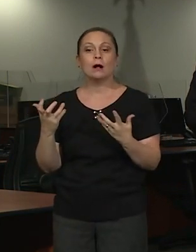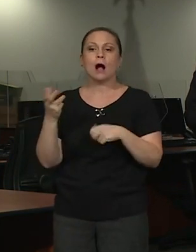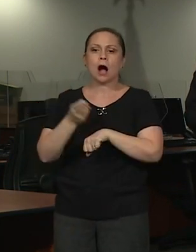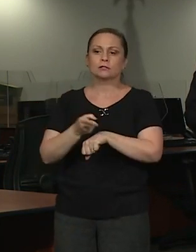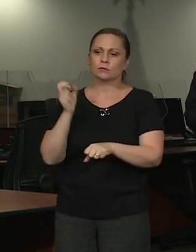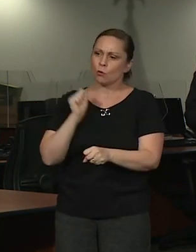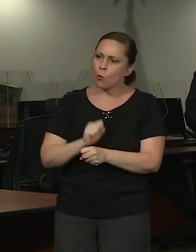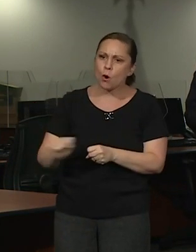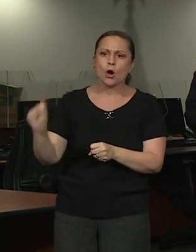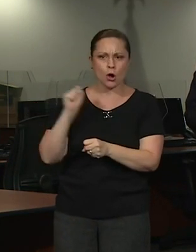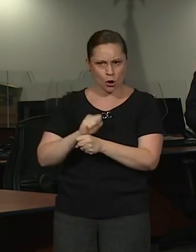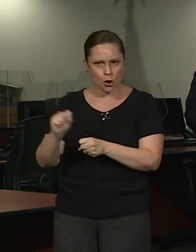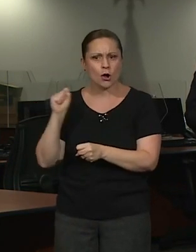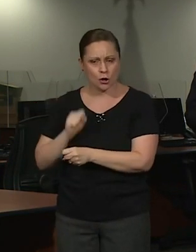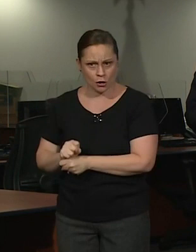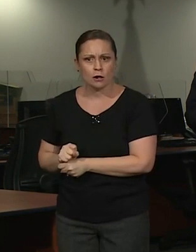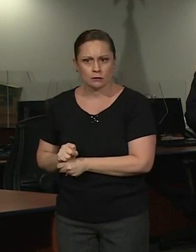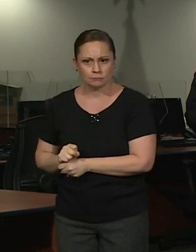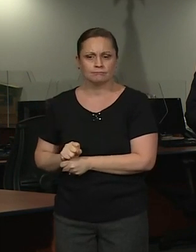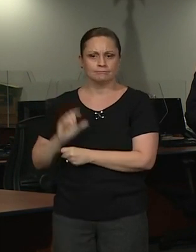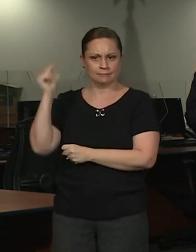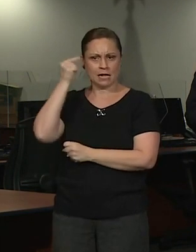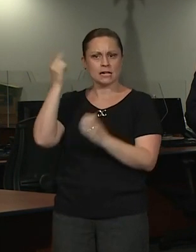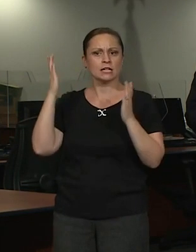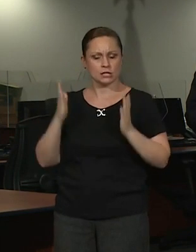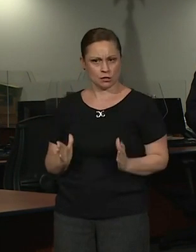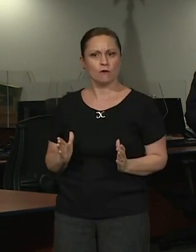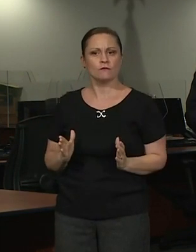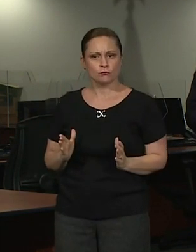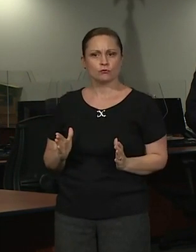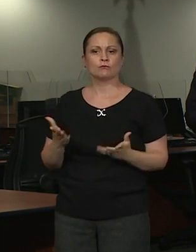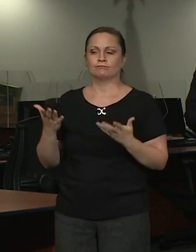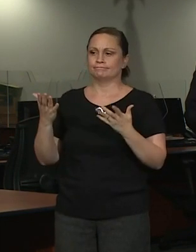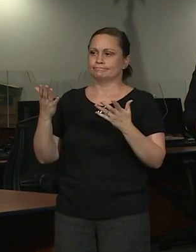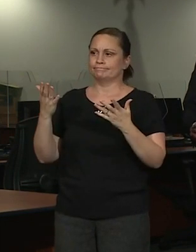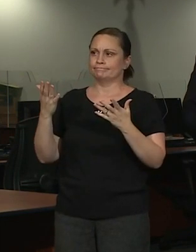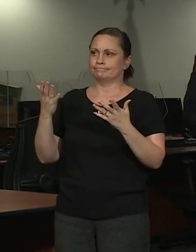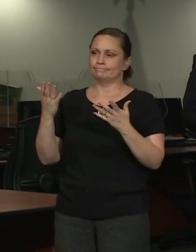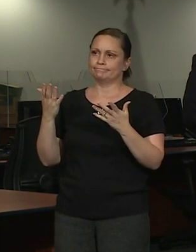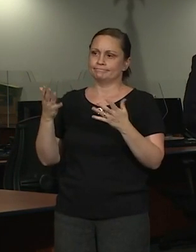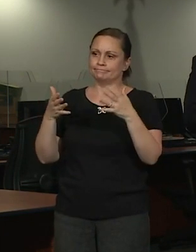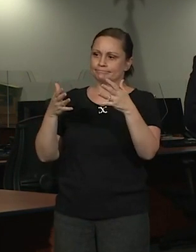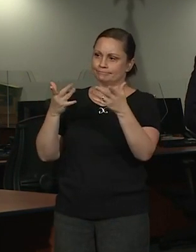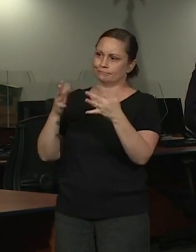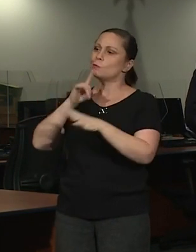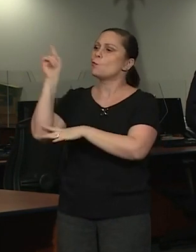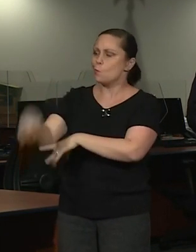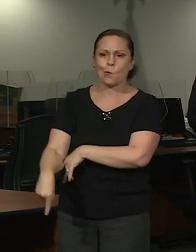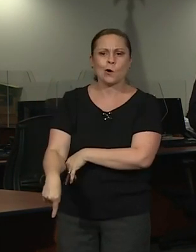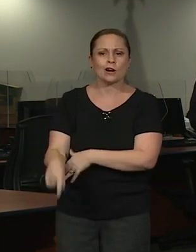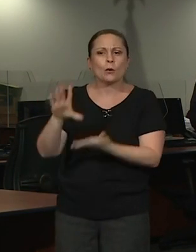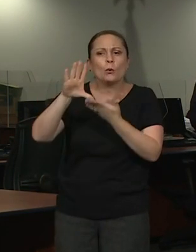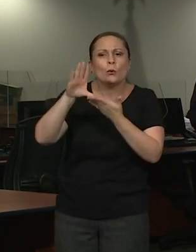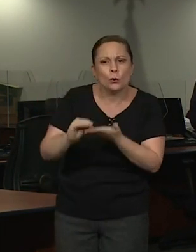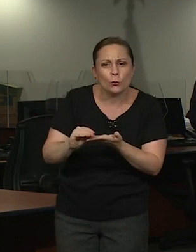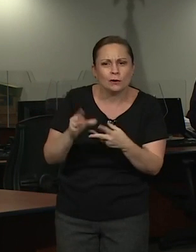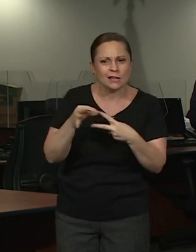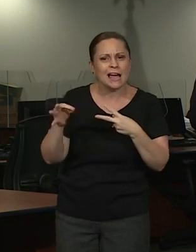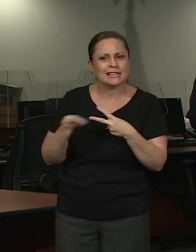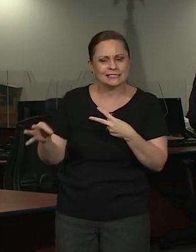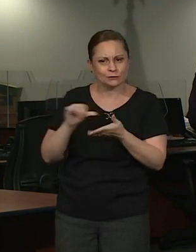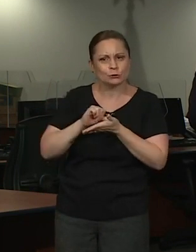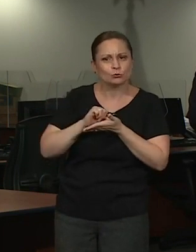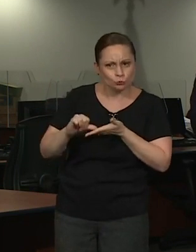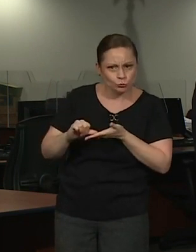do at the direction as identified by the governor to decrease the amount of elective surgeries. They were able to lower their census